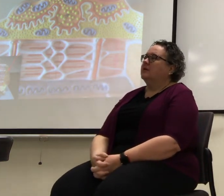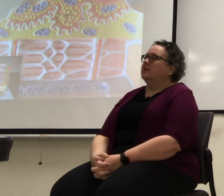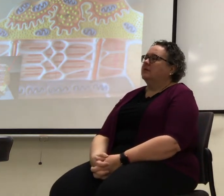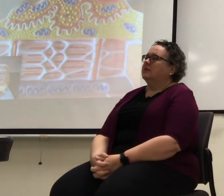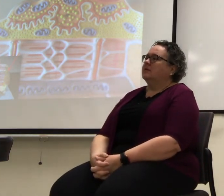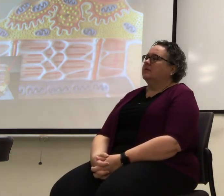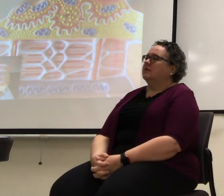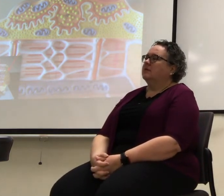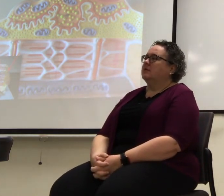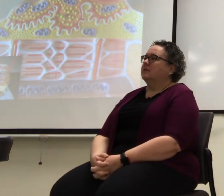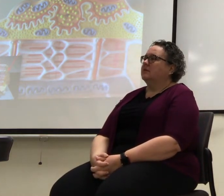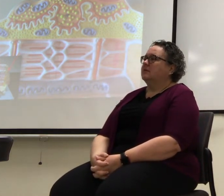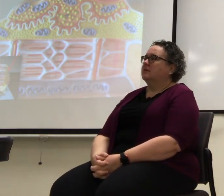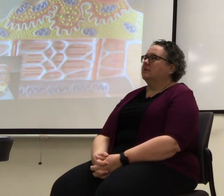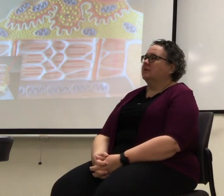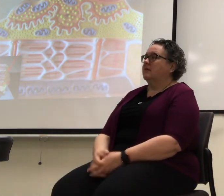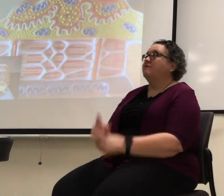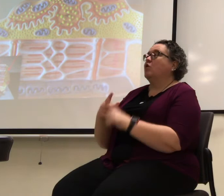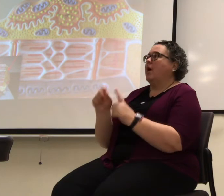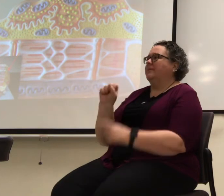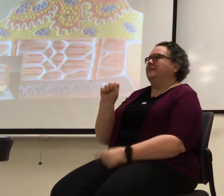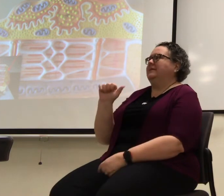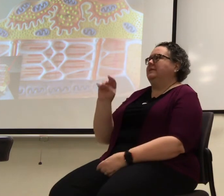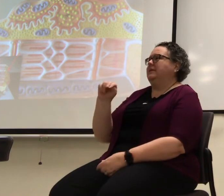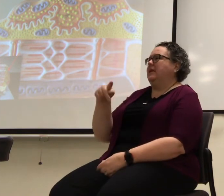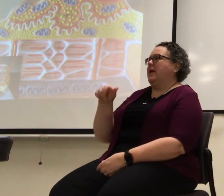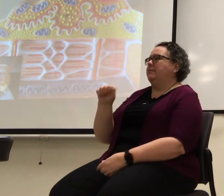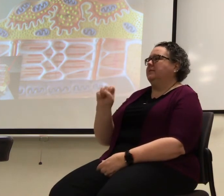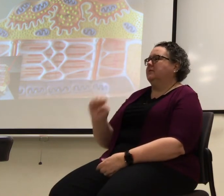neurotransmitter from synapse.